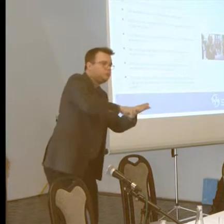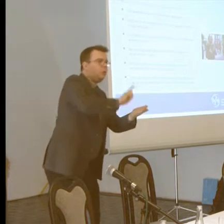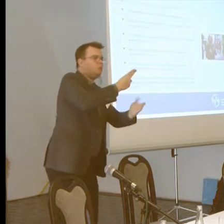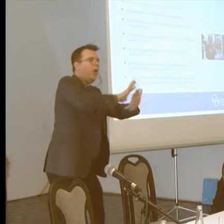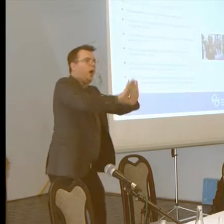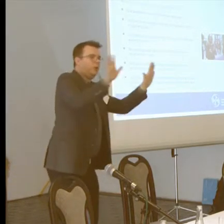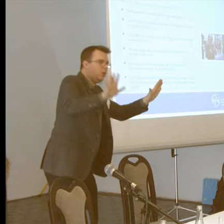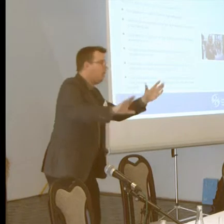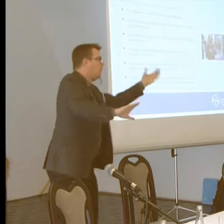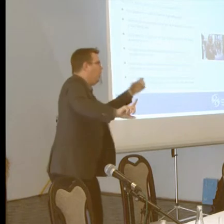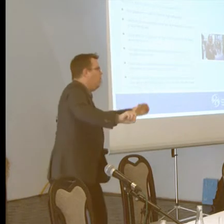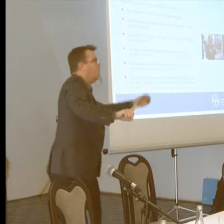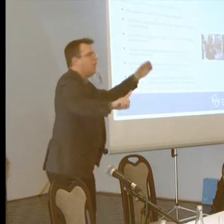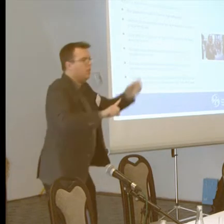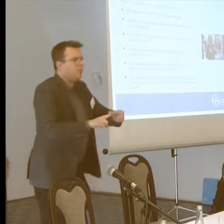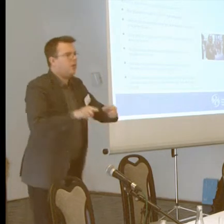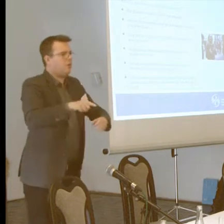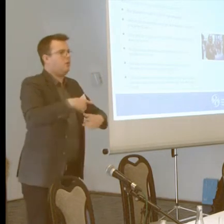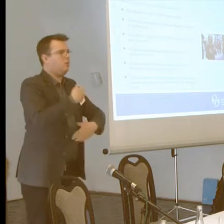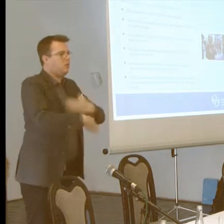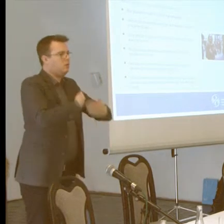the bureau with the interpreter to say, well, we have found out who's going